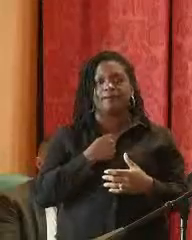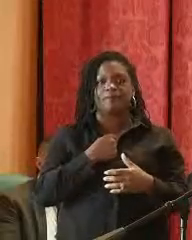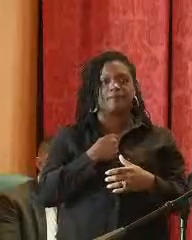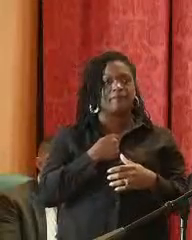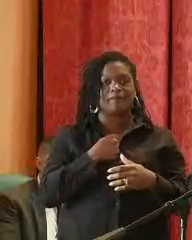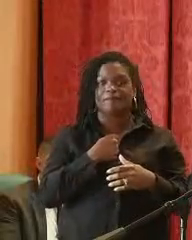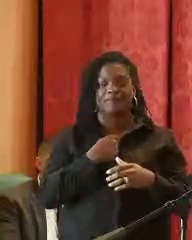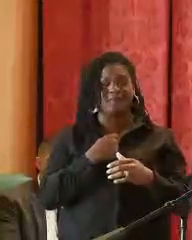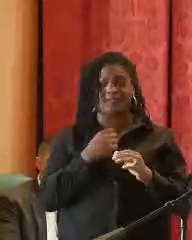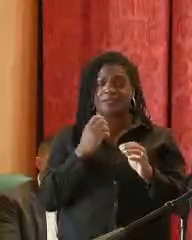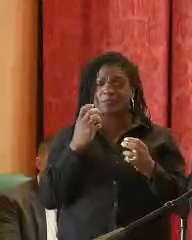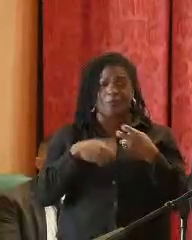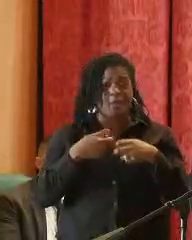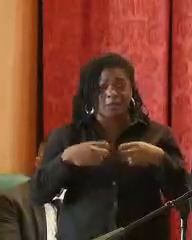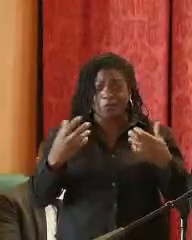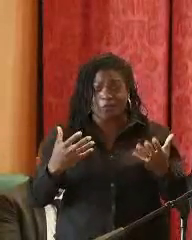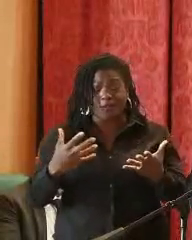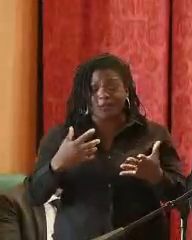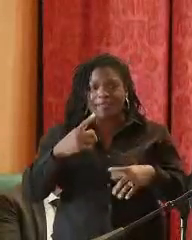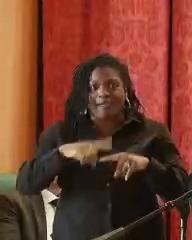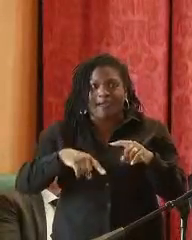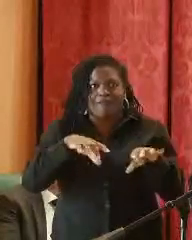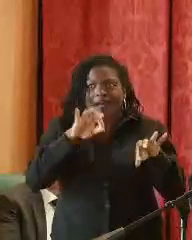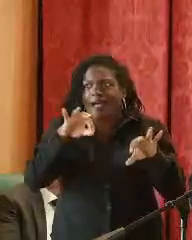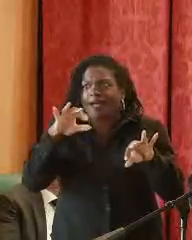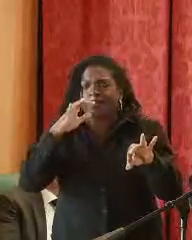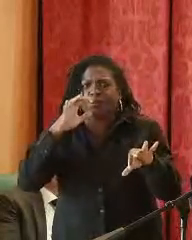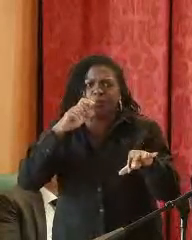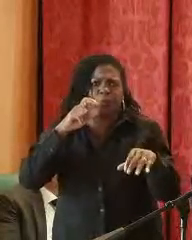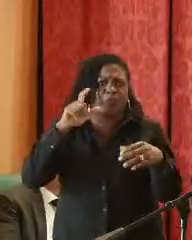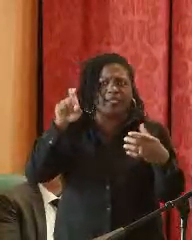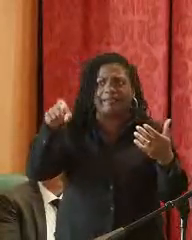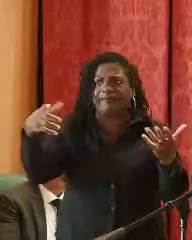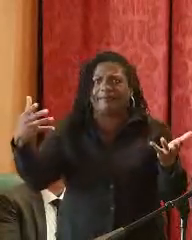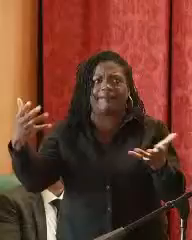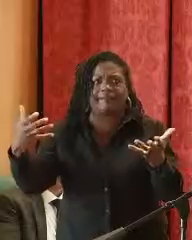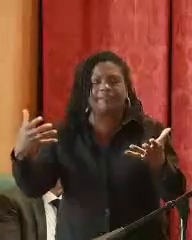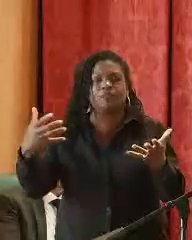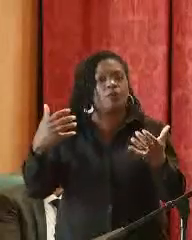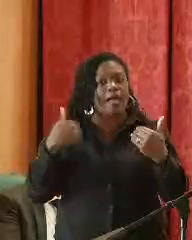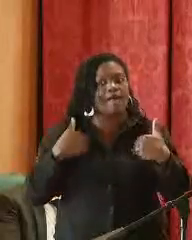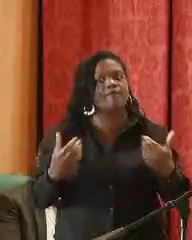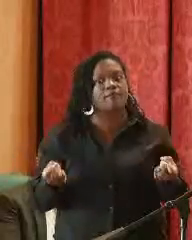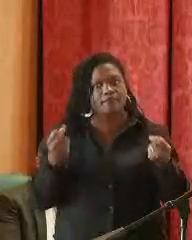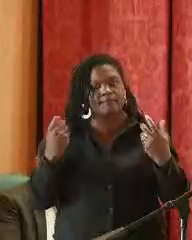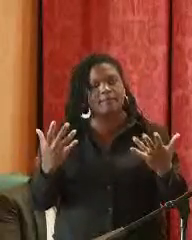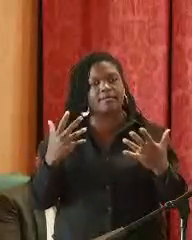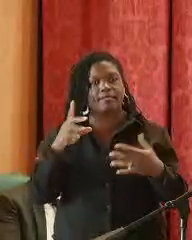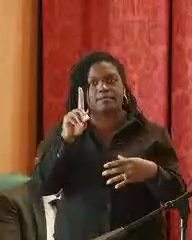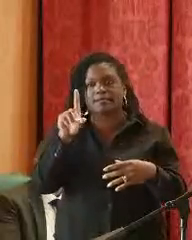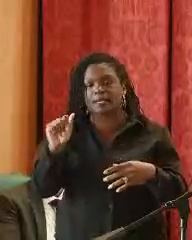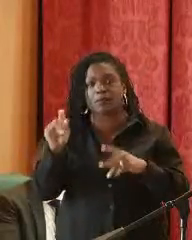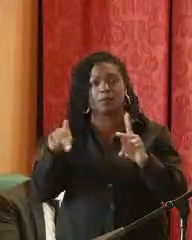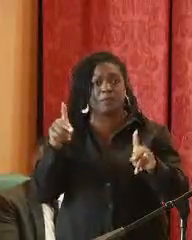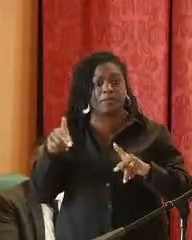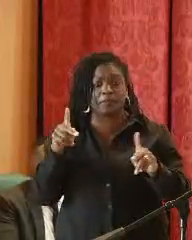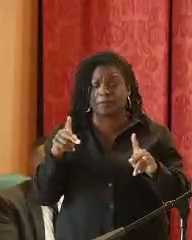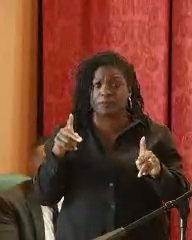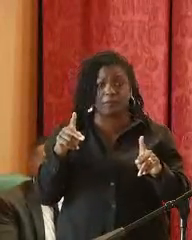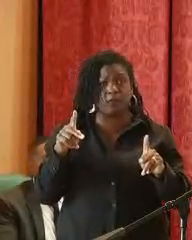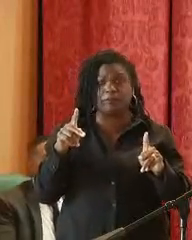are deserving of that. We have so many disabled people around the country that do not